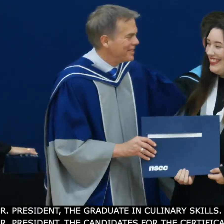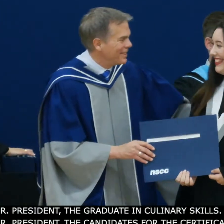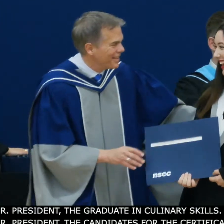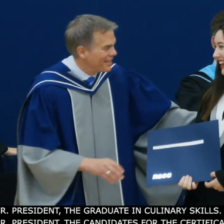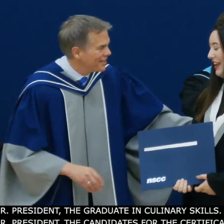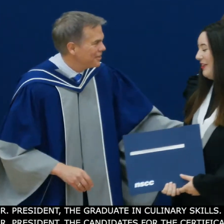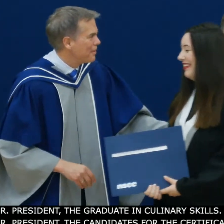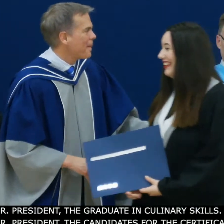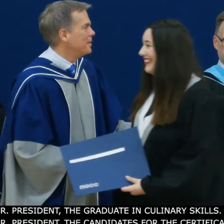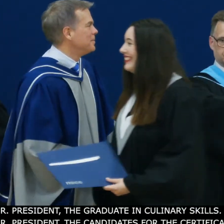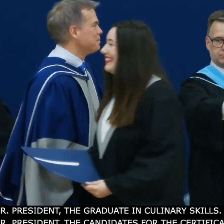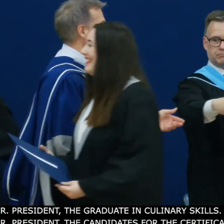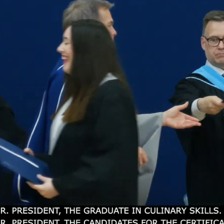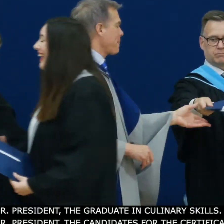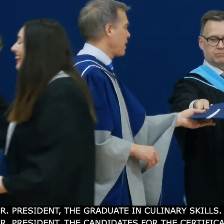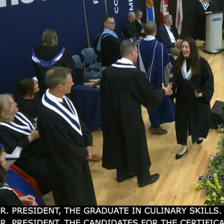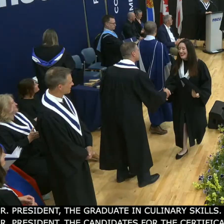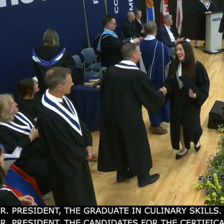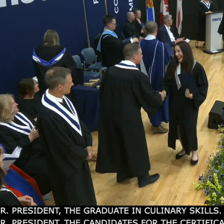Megan Schofield.